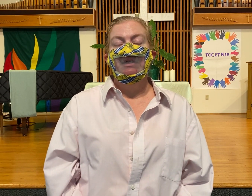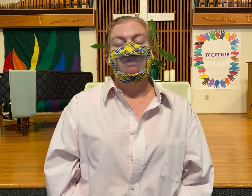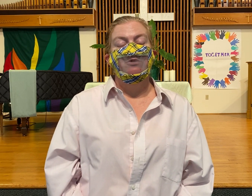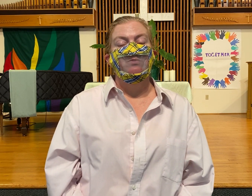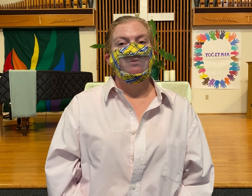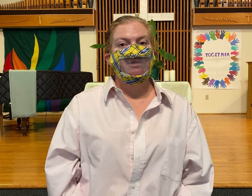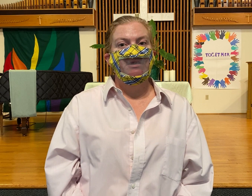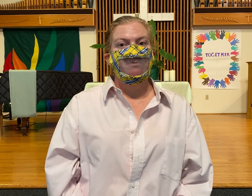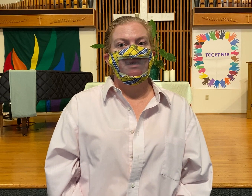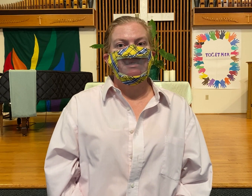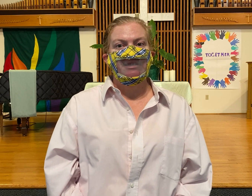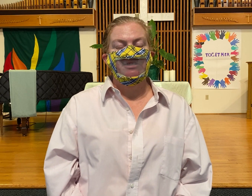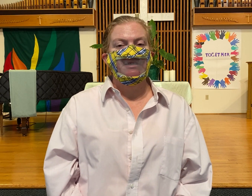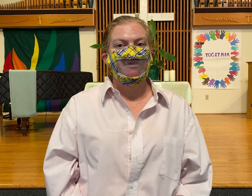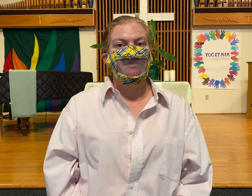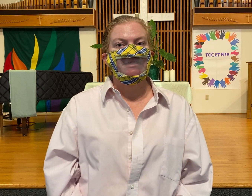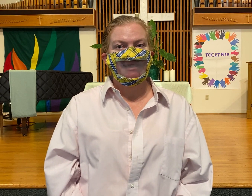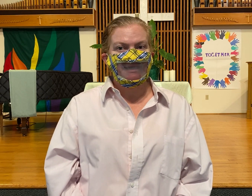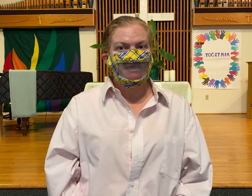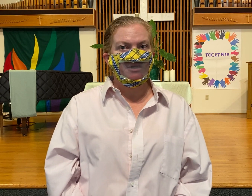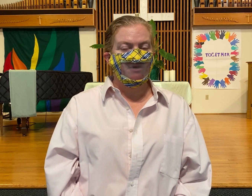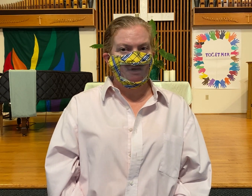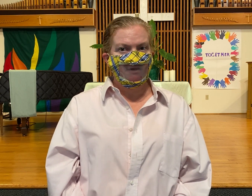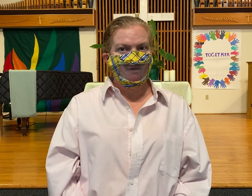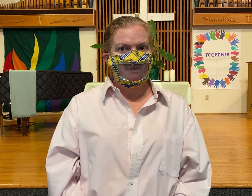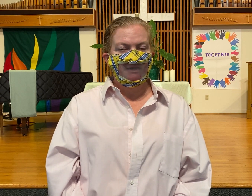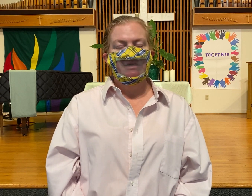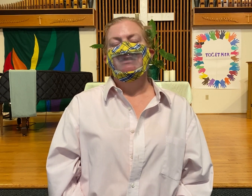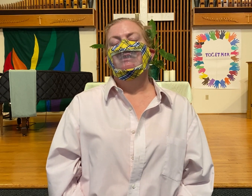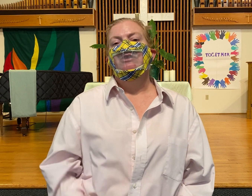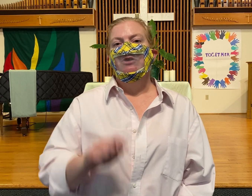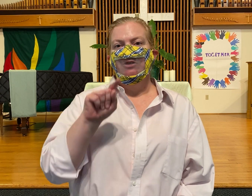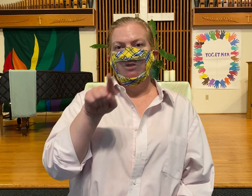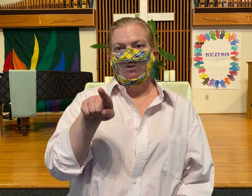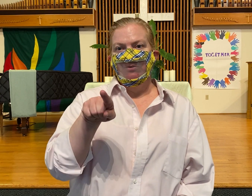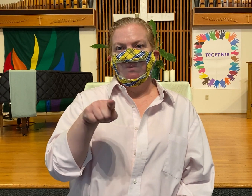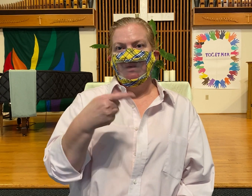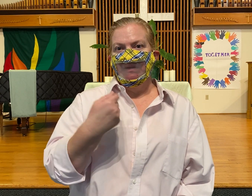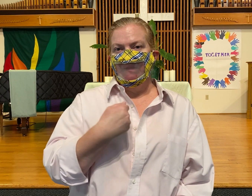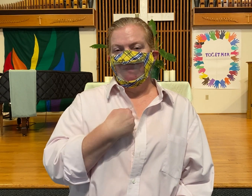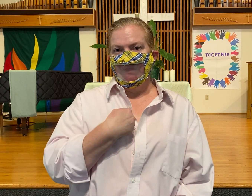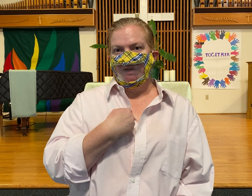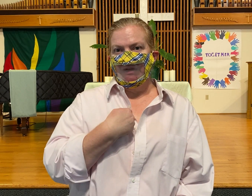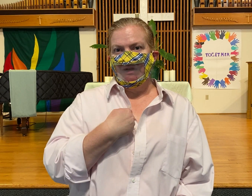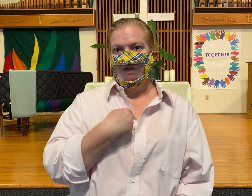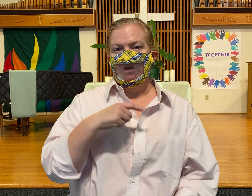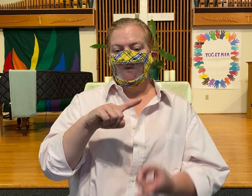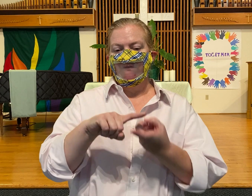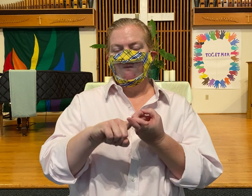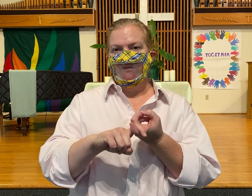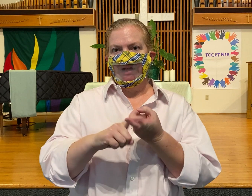Another really good one is actually a little sentence you could learn. You, me,